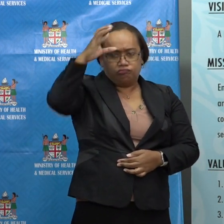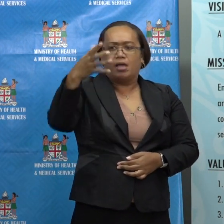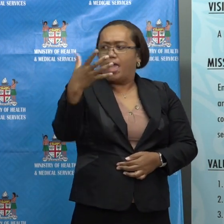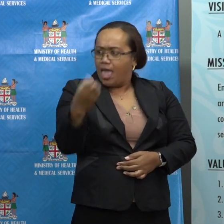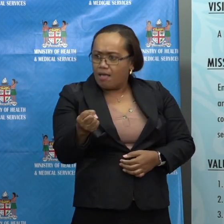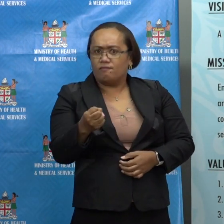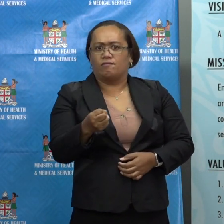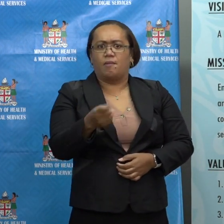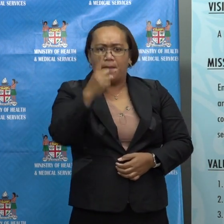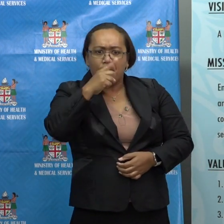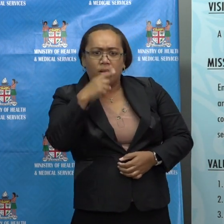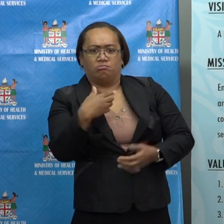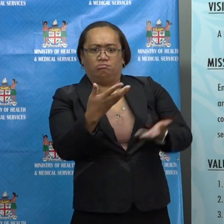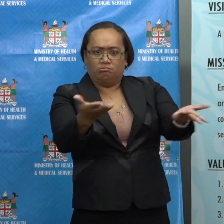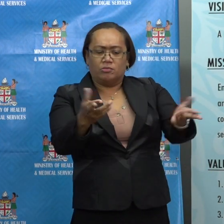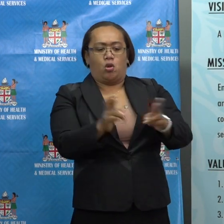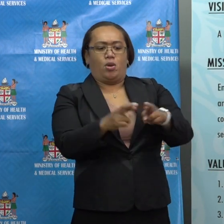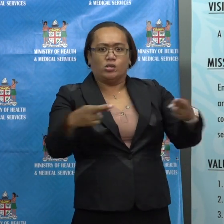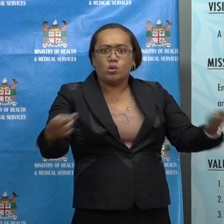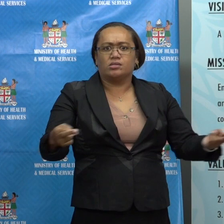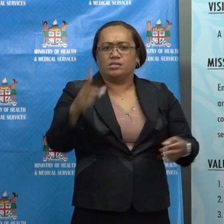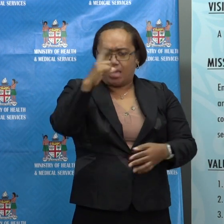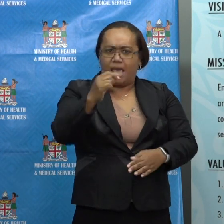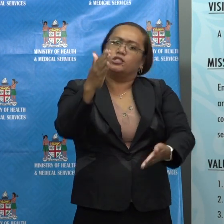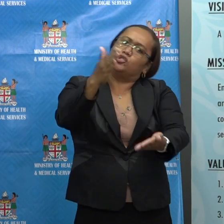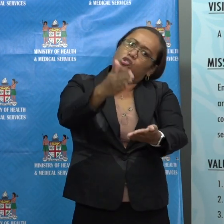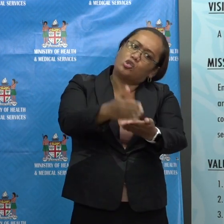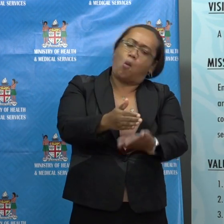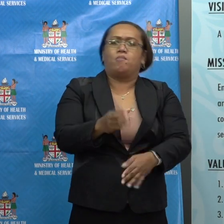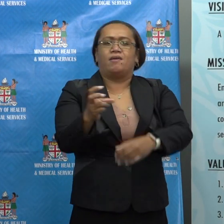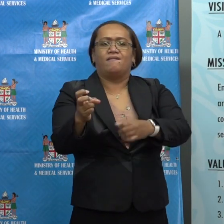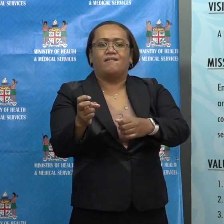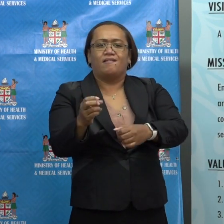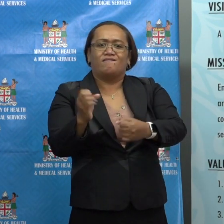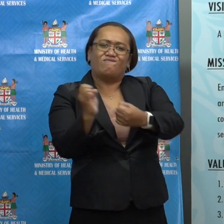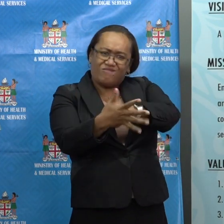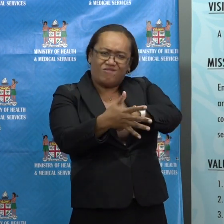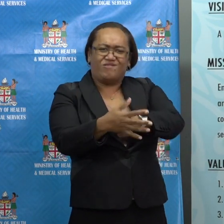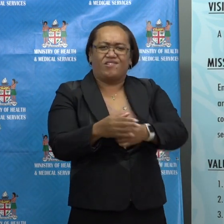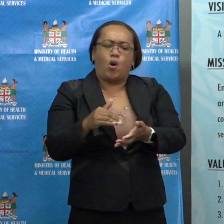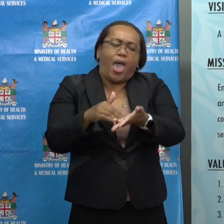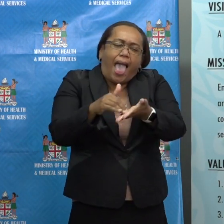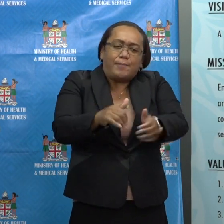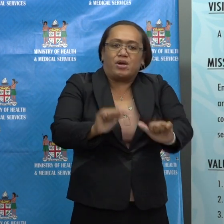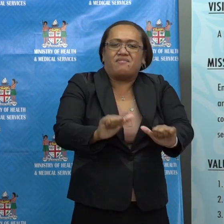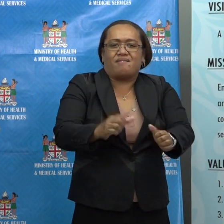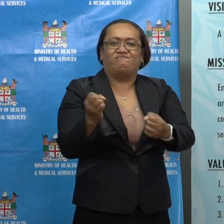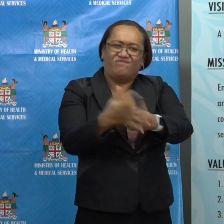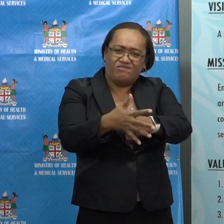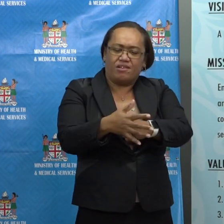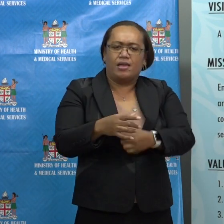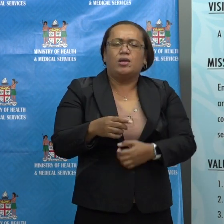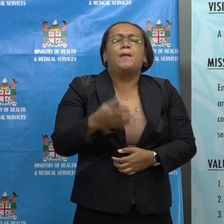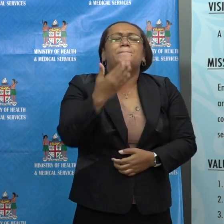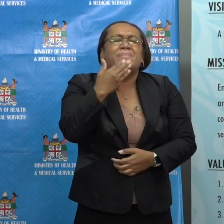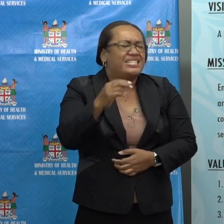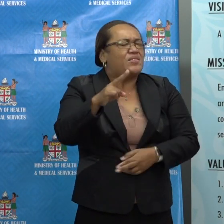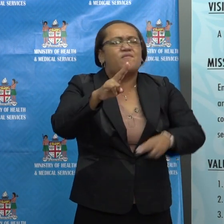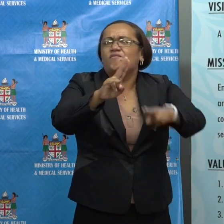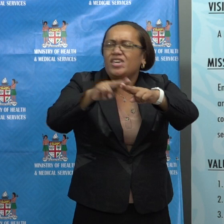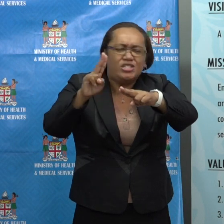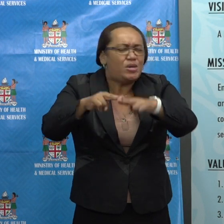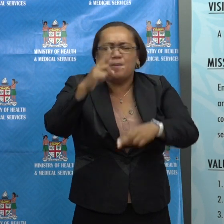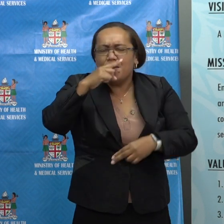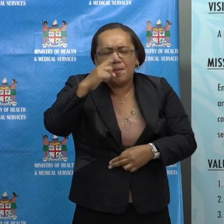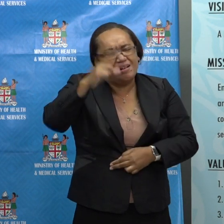will to stop it. So I urge all Fijians to keep making this effort. Adhere to these